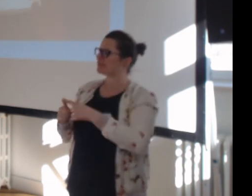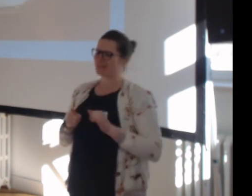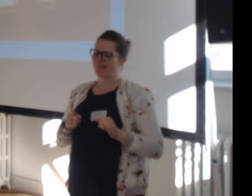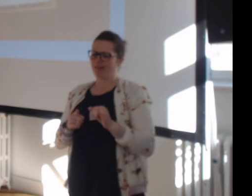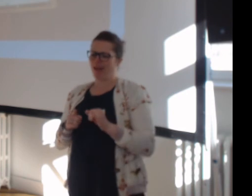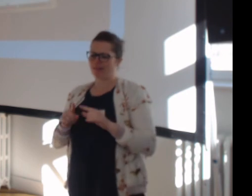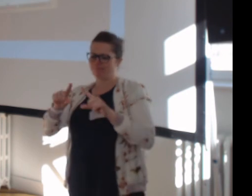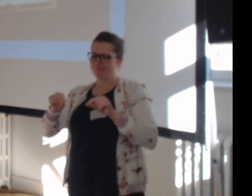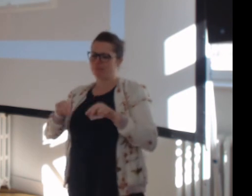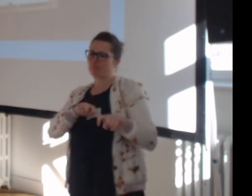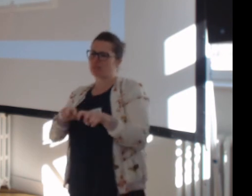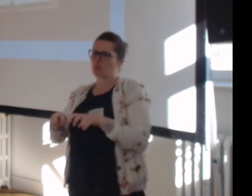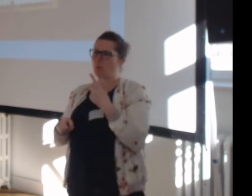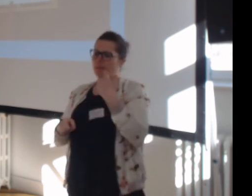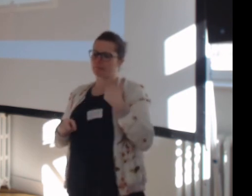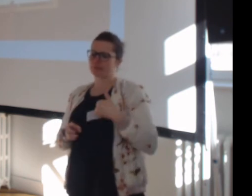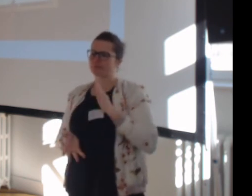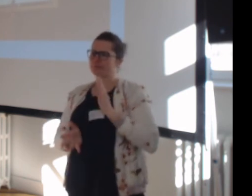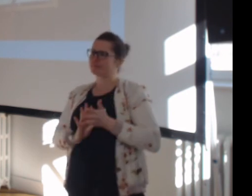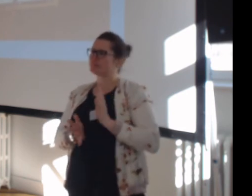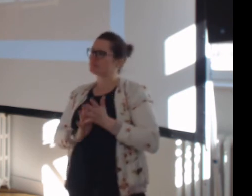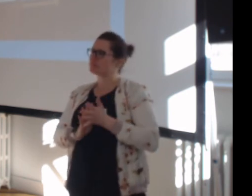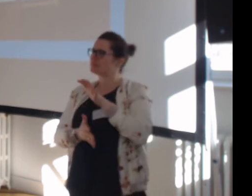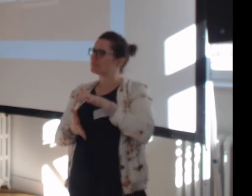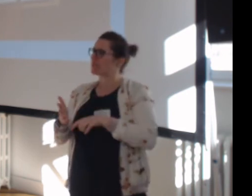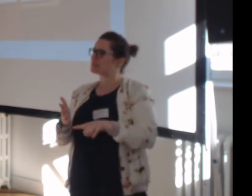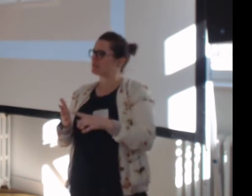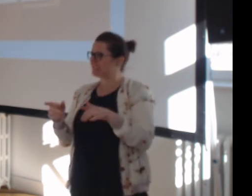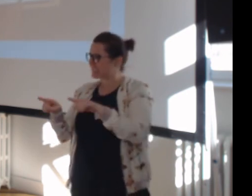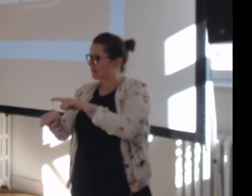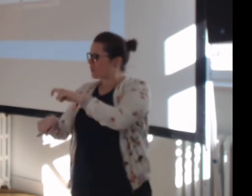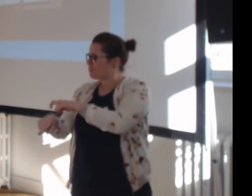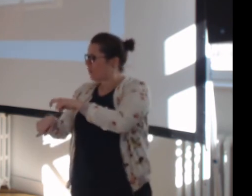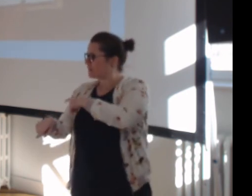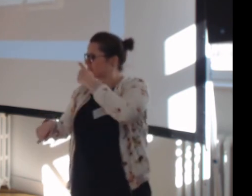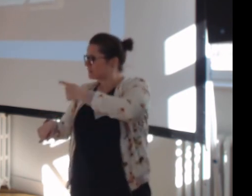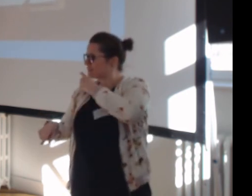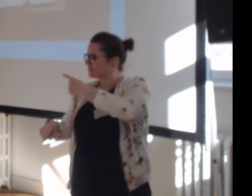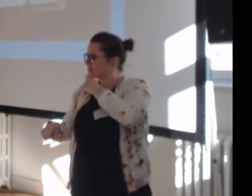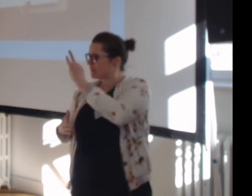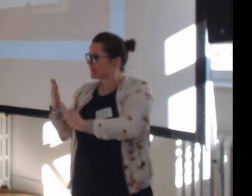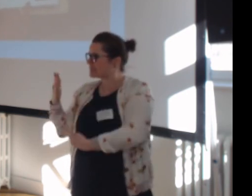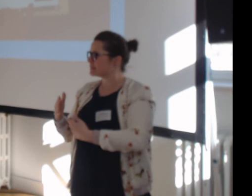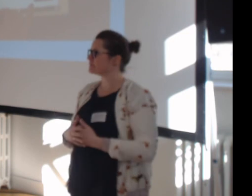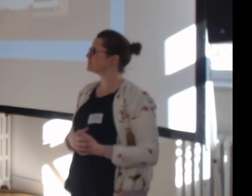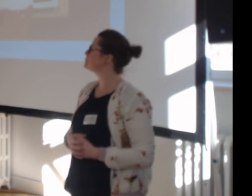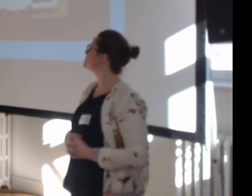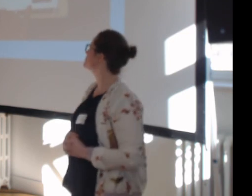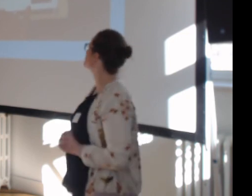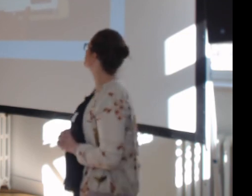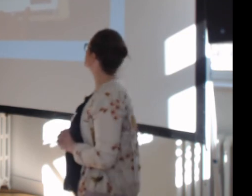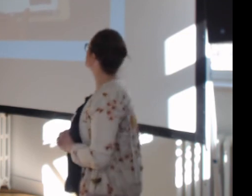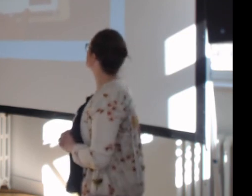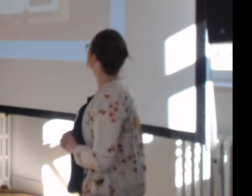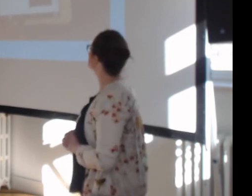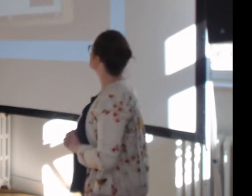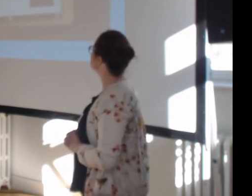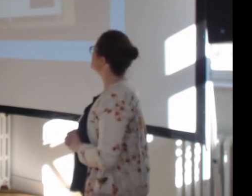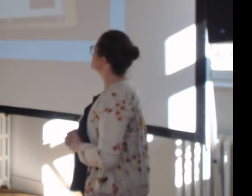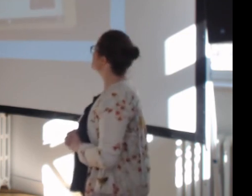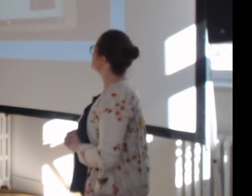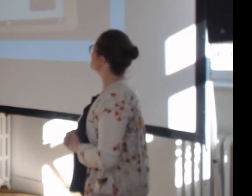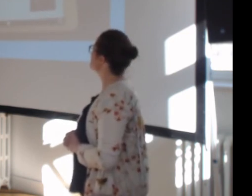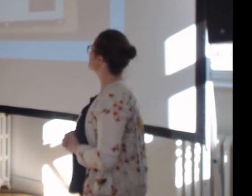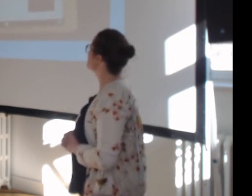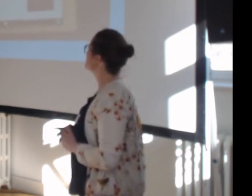video square of someone who is signing the text as it's being read. Some animals live in the trees around our homes. This